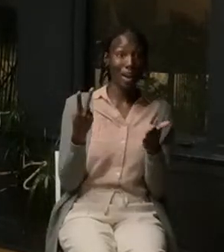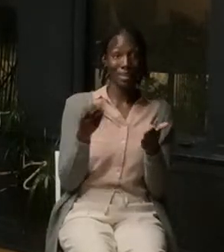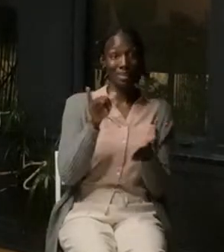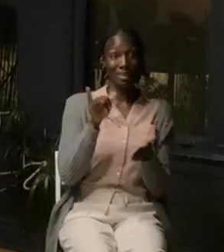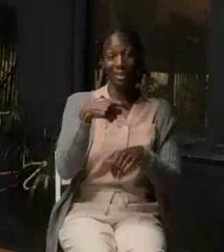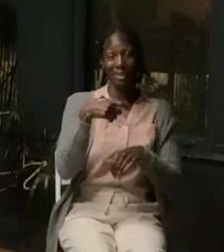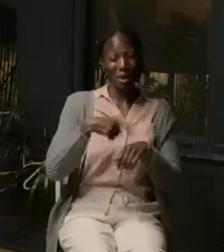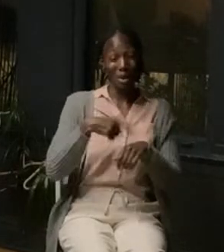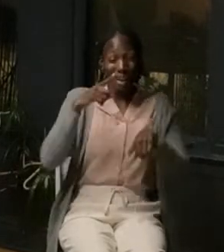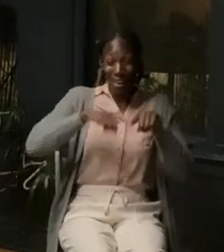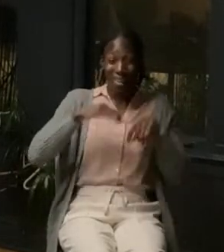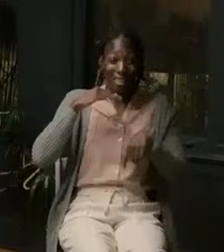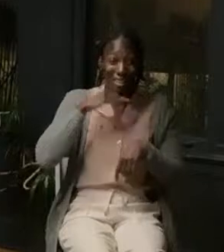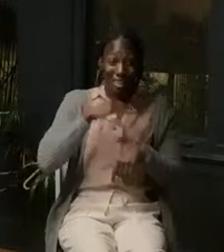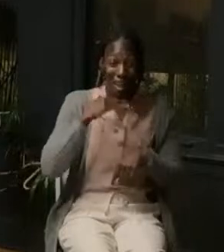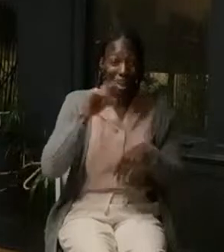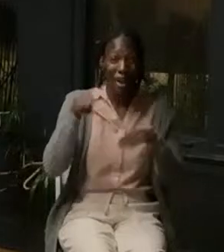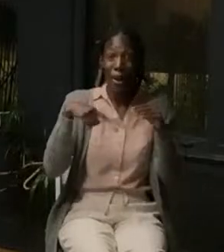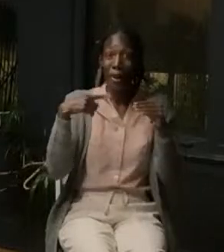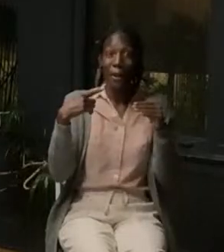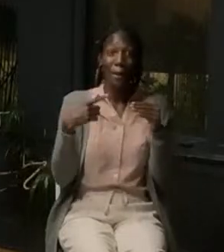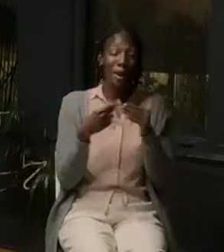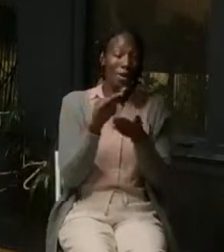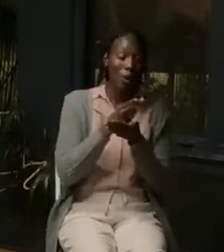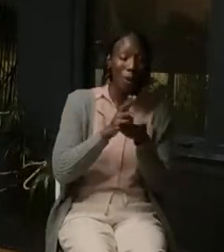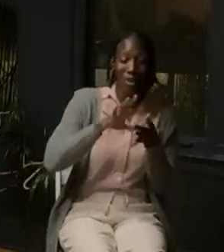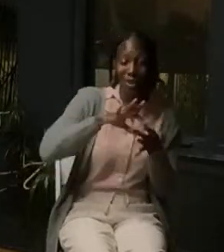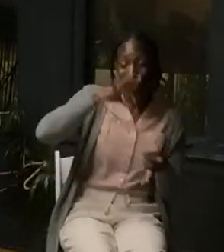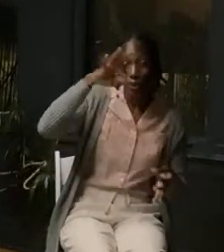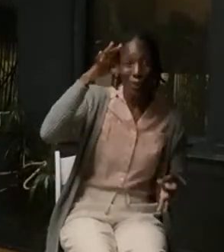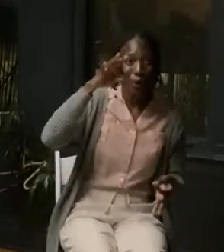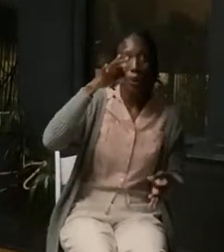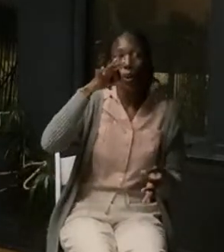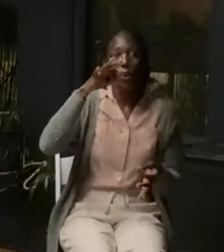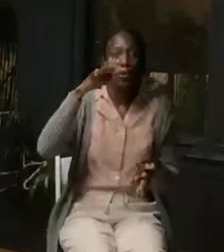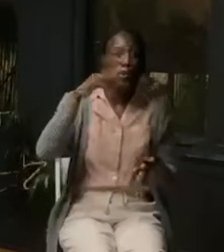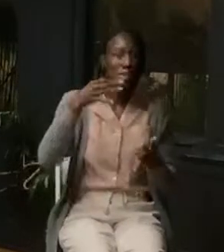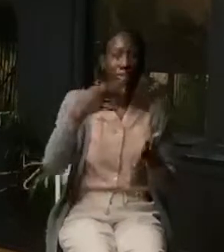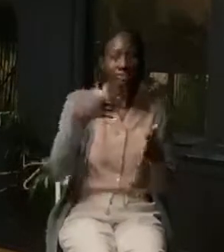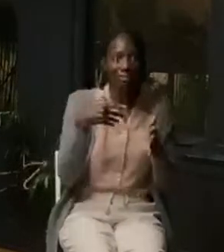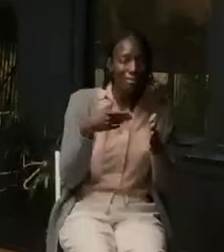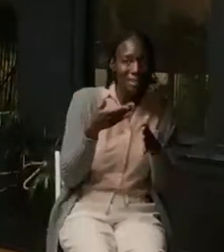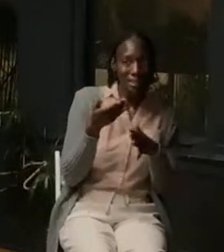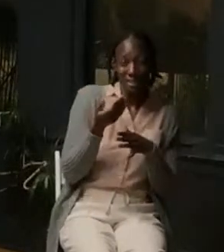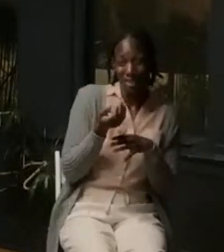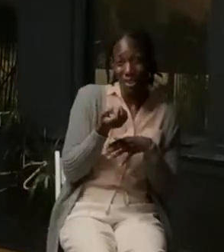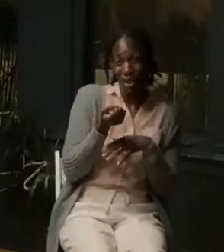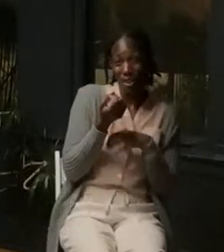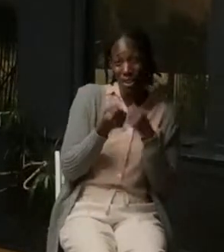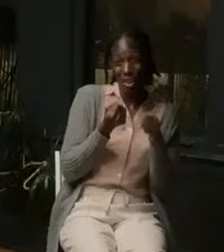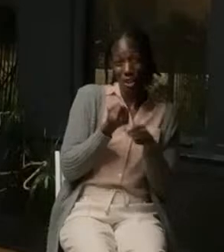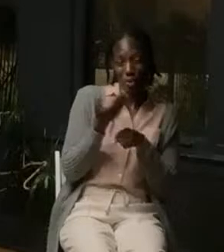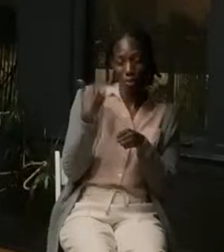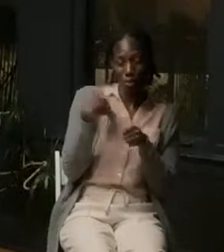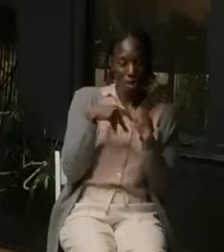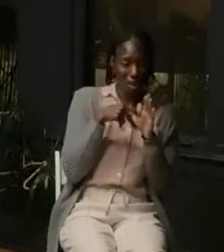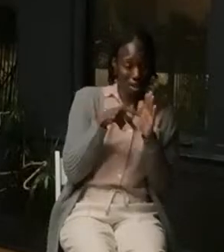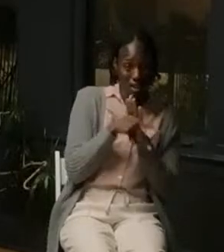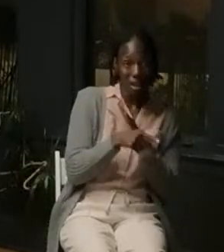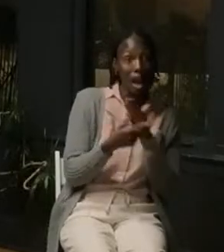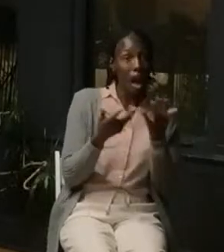about ghost busting the Holy Ghost at church camp years before. I needed saved. I needed it